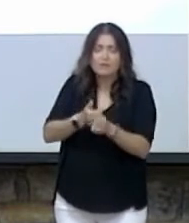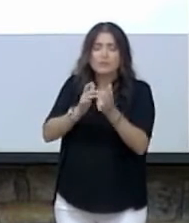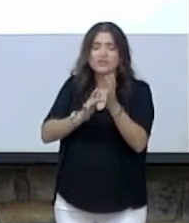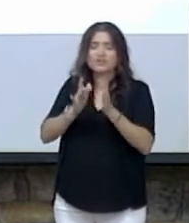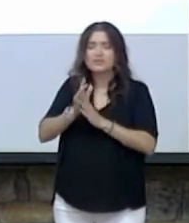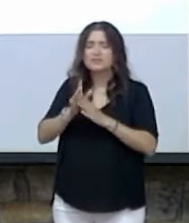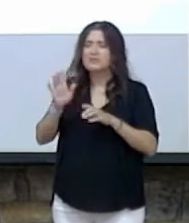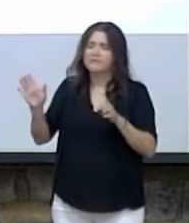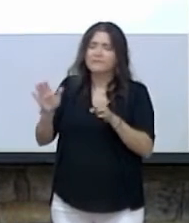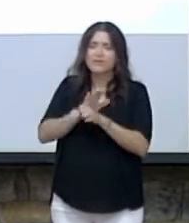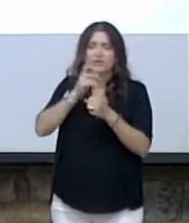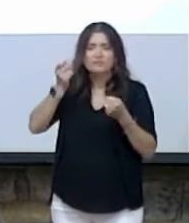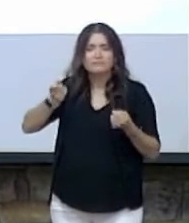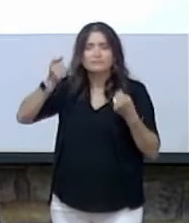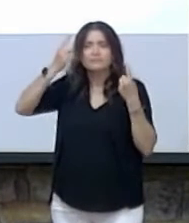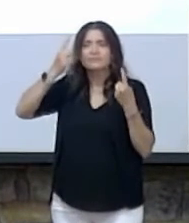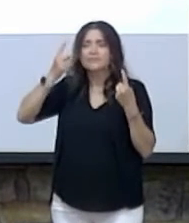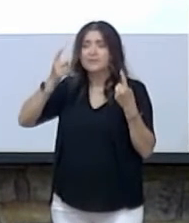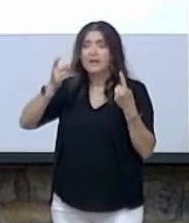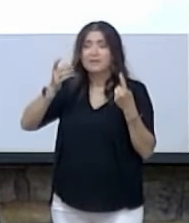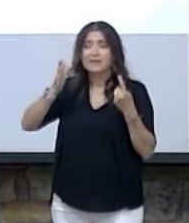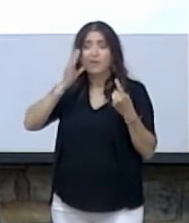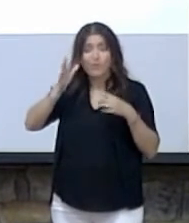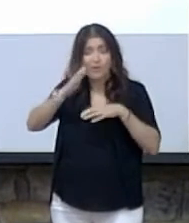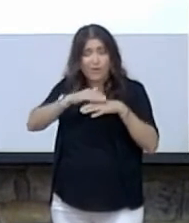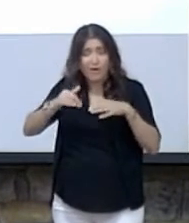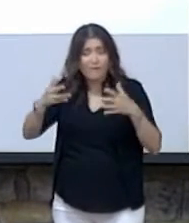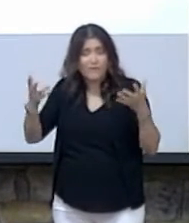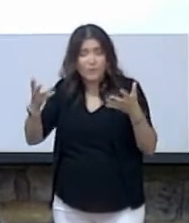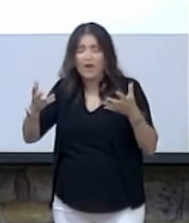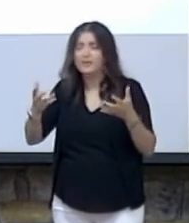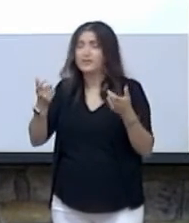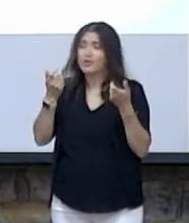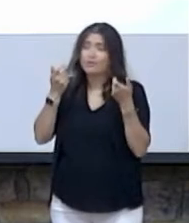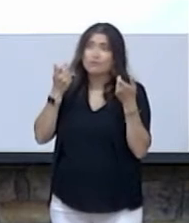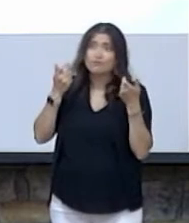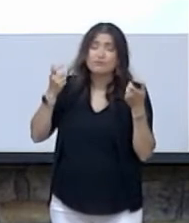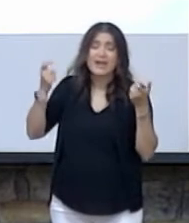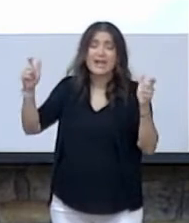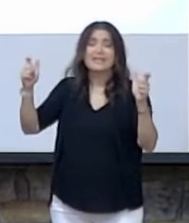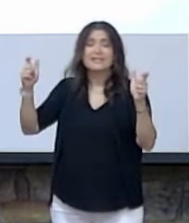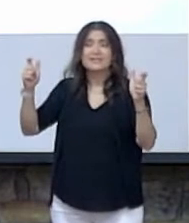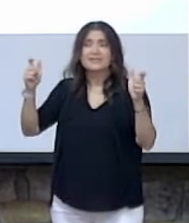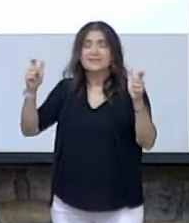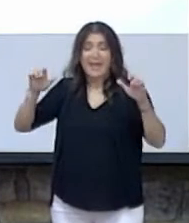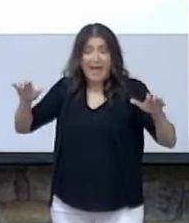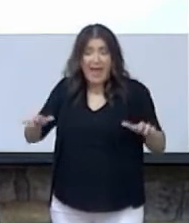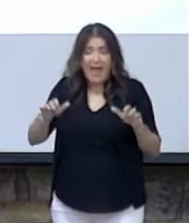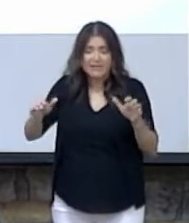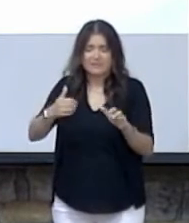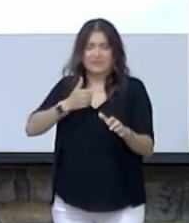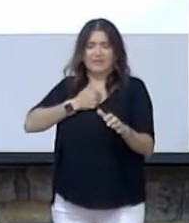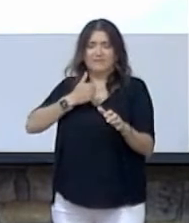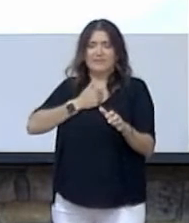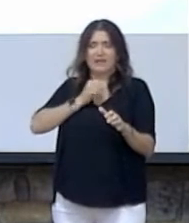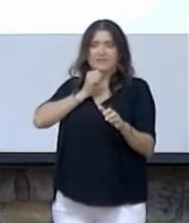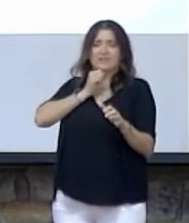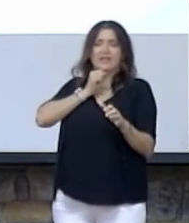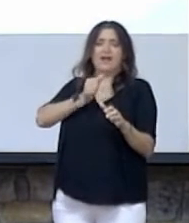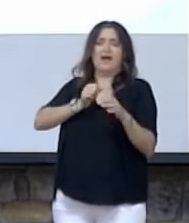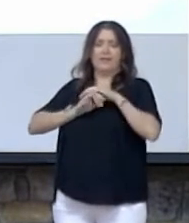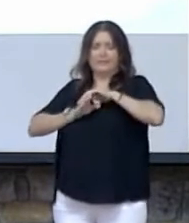is understanding that it is going to call for the greatest acts of self-denial that anyone could ever